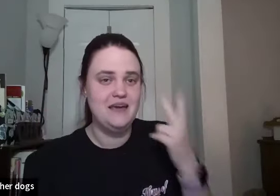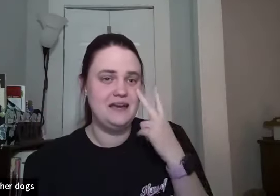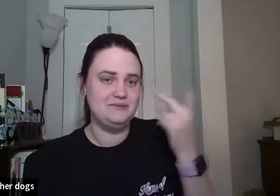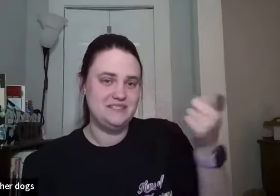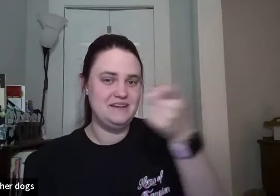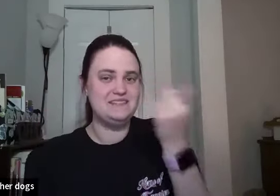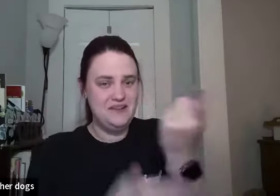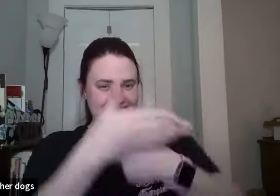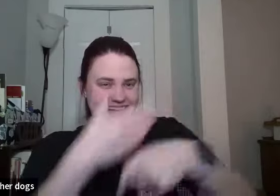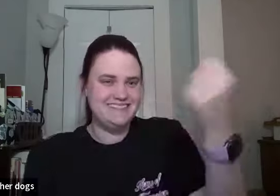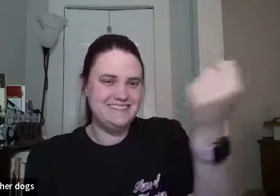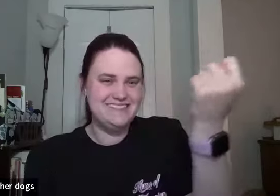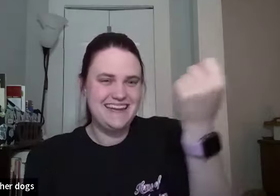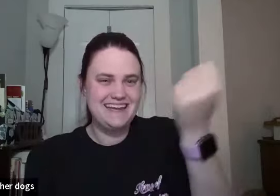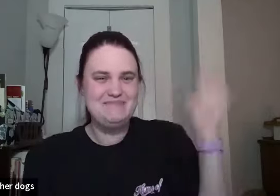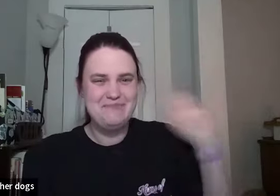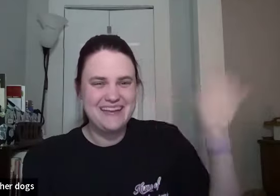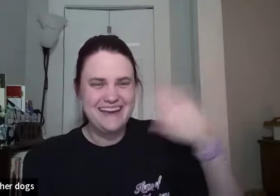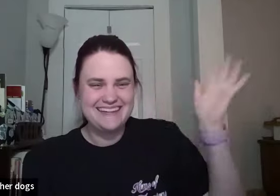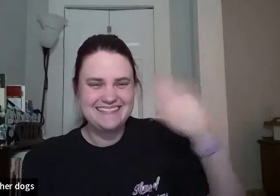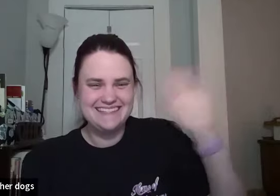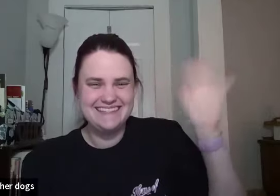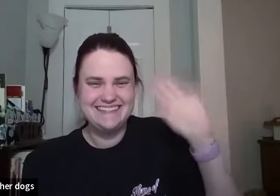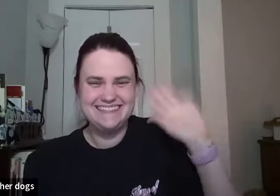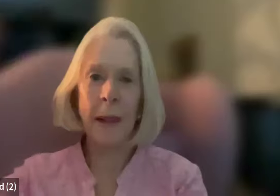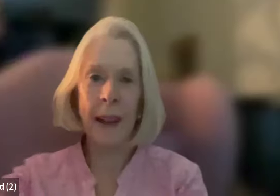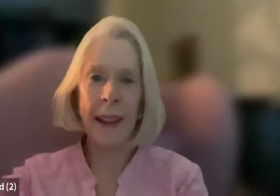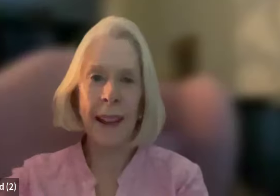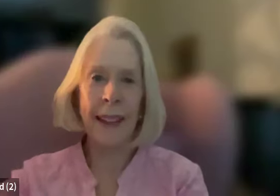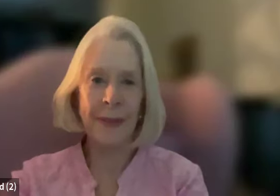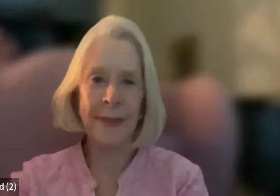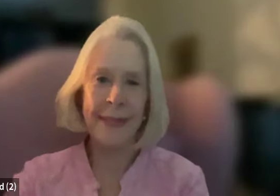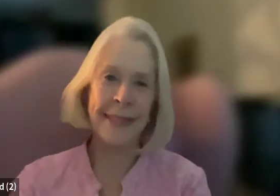and I will see you guys all next Tuesday. Bye, guys. Bye, everybody.